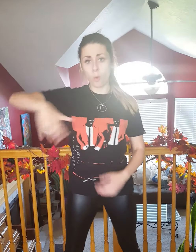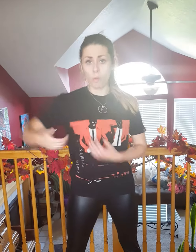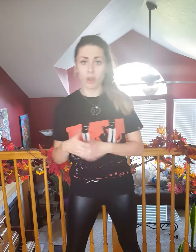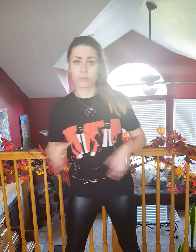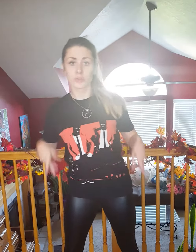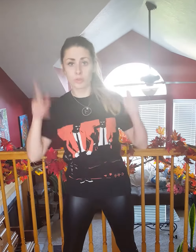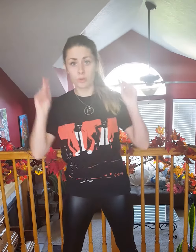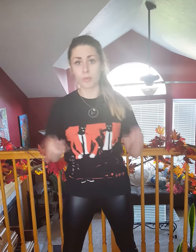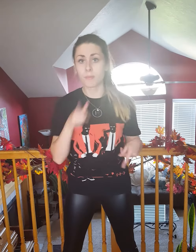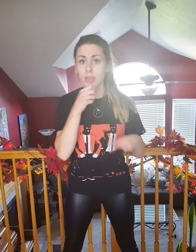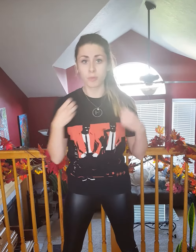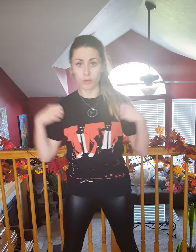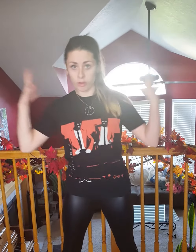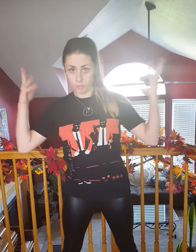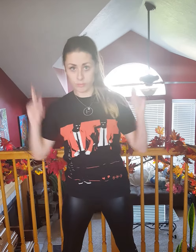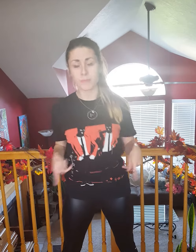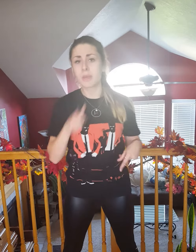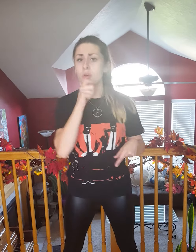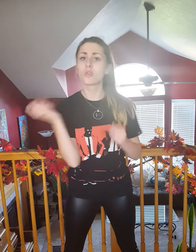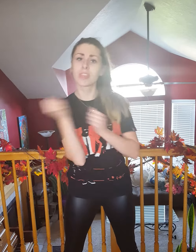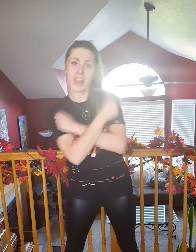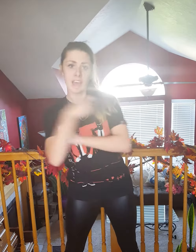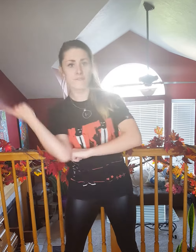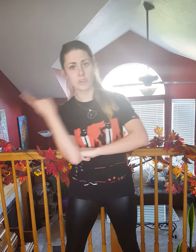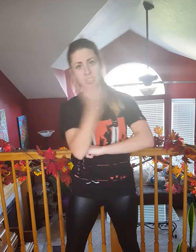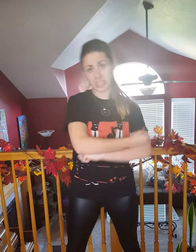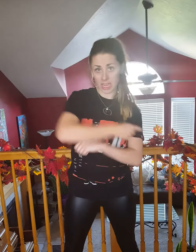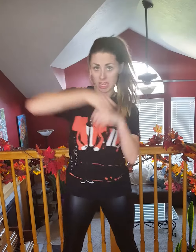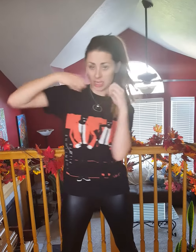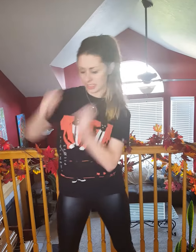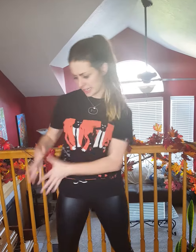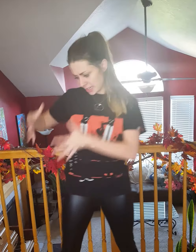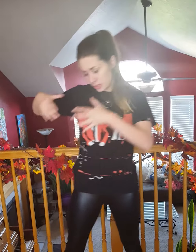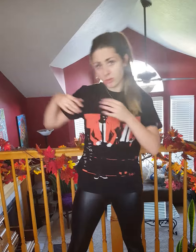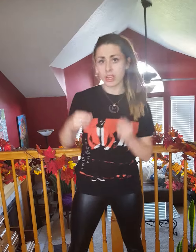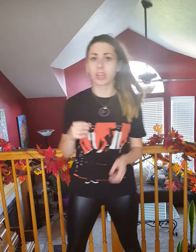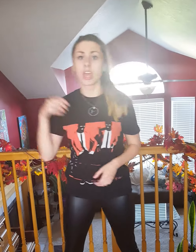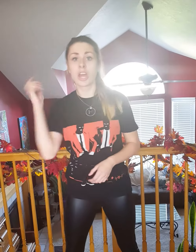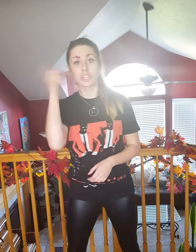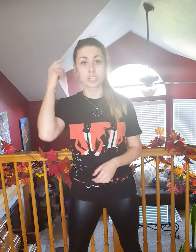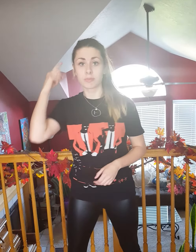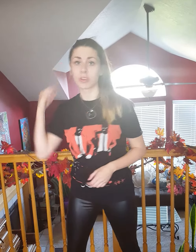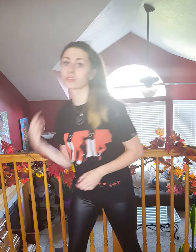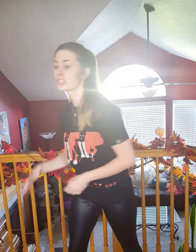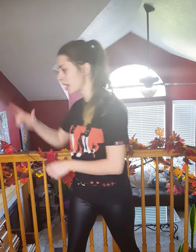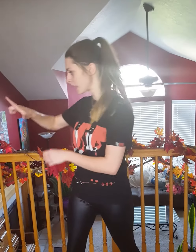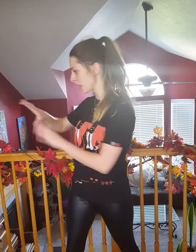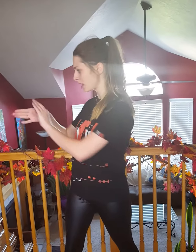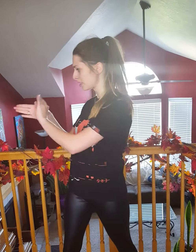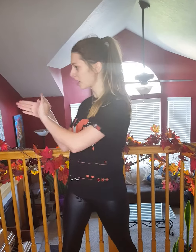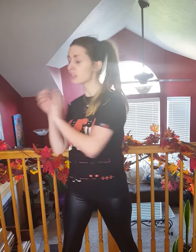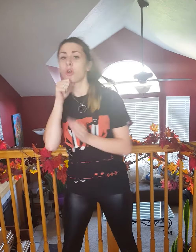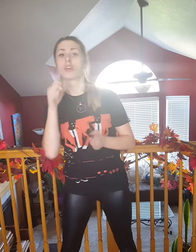Welcome to the room, people have rooms of people that they love one day Back to the way Just because we make the guns at the door